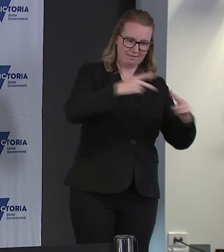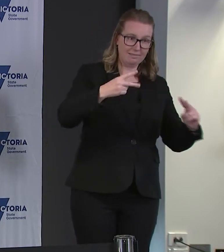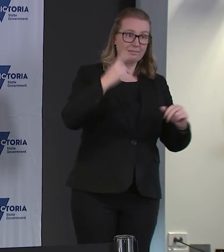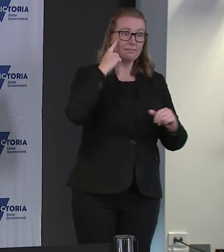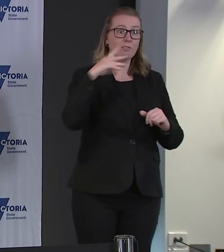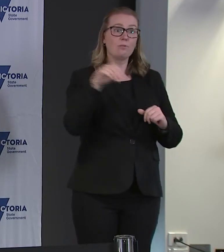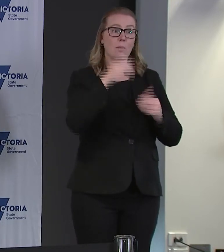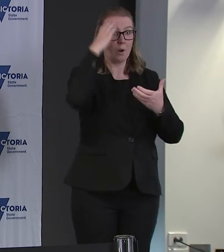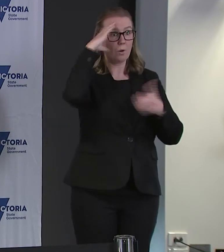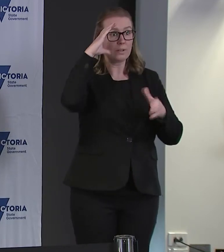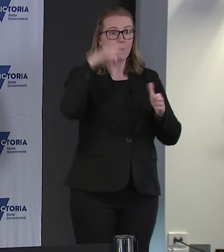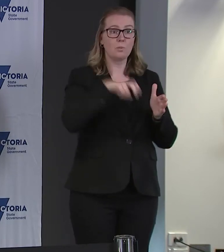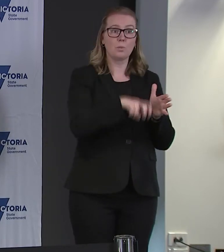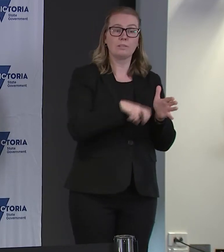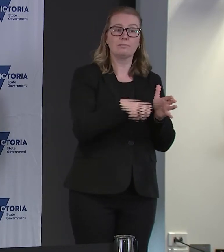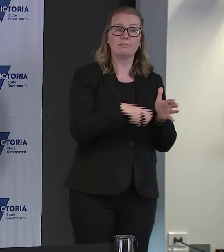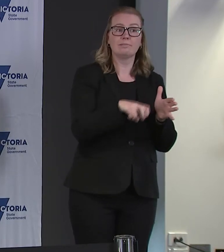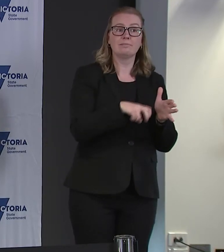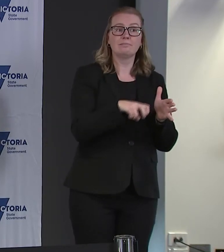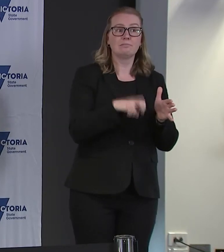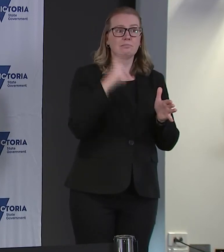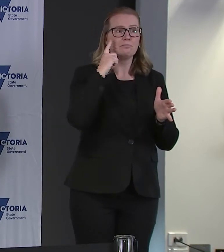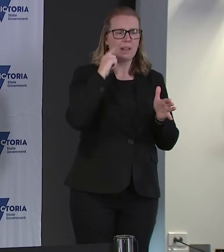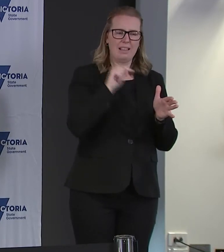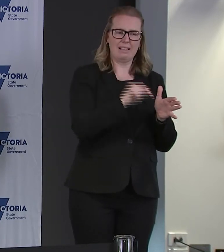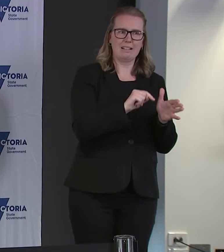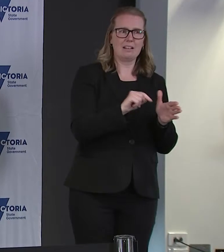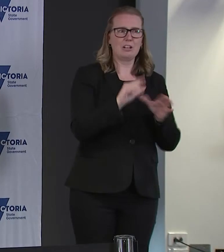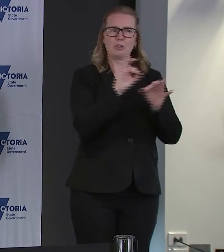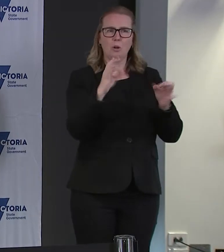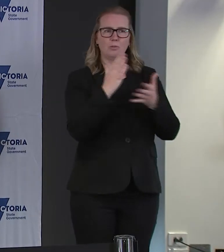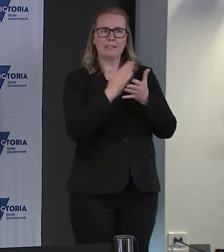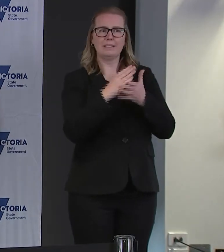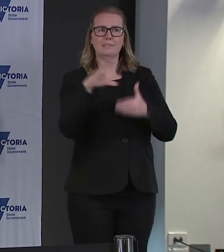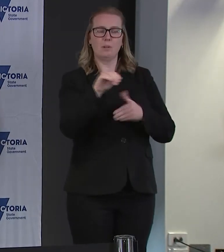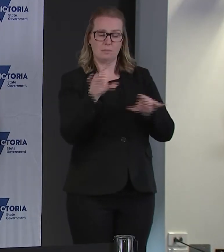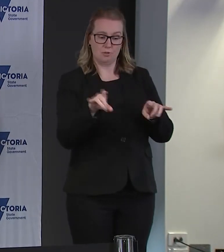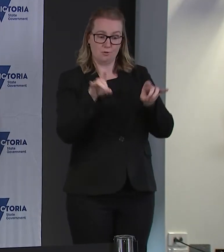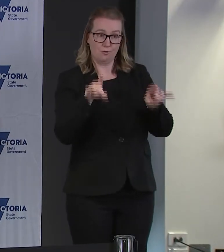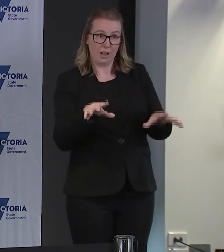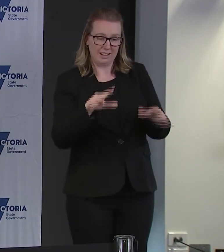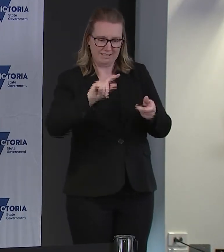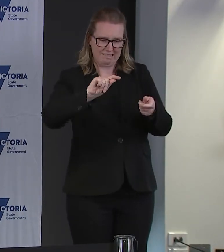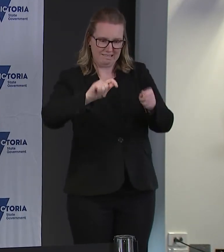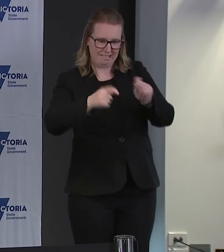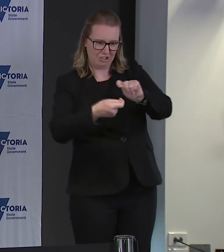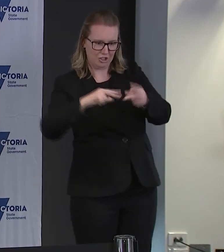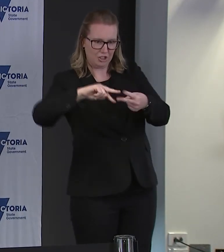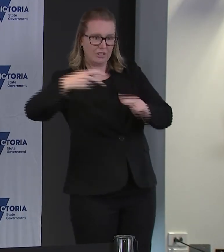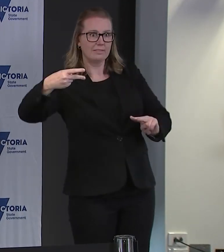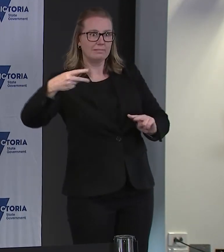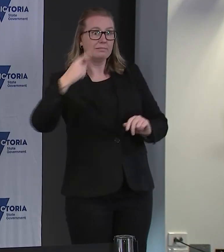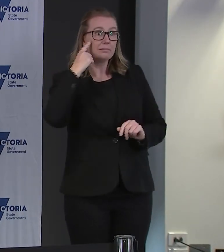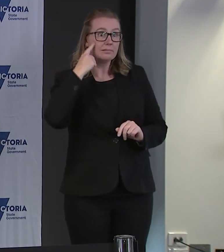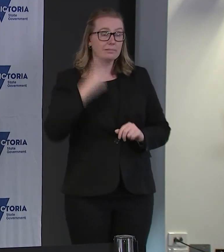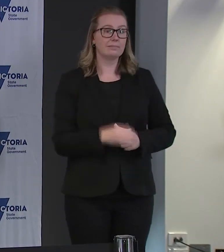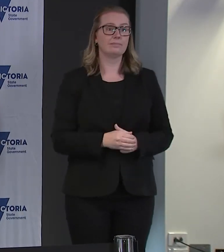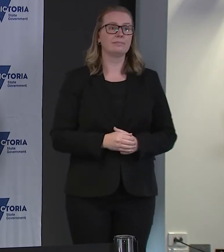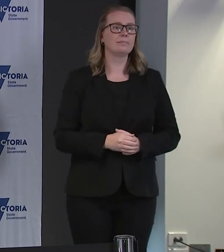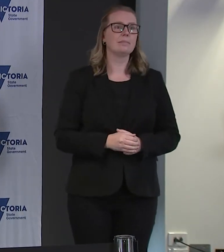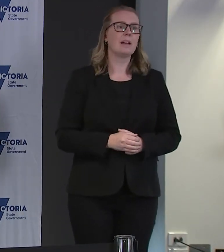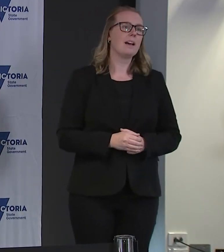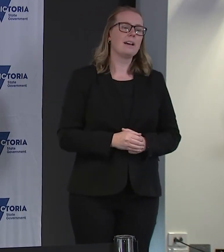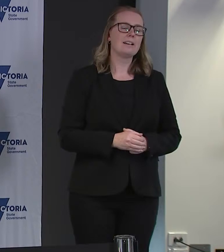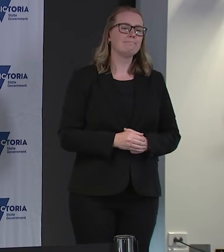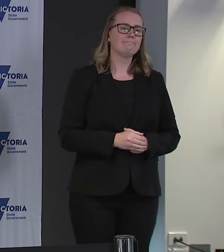hotel quarantine rather than a possibility of it having mutated in Australia? it would be most